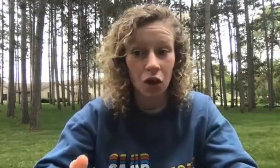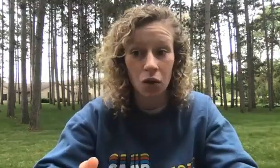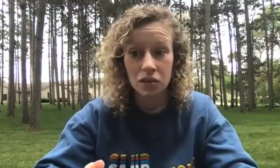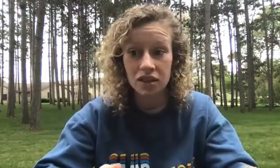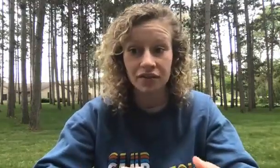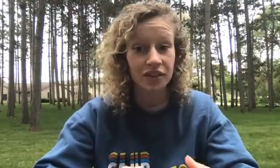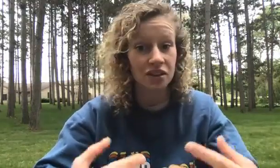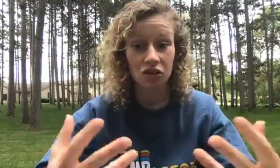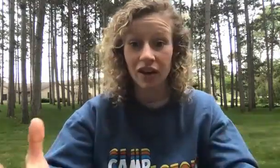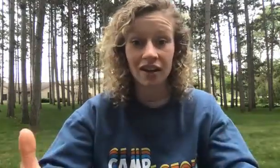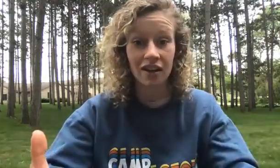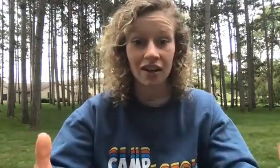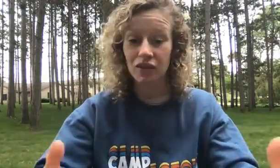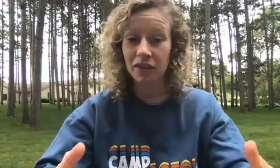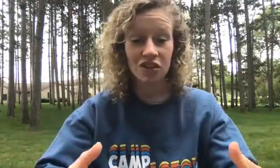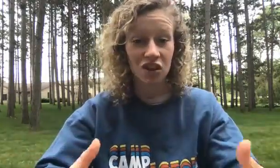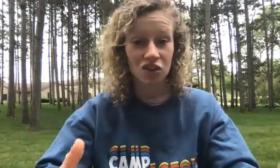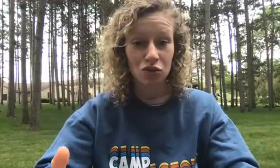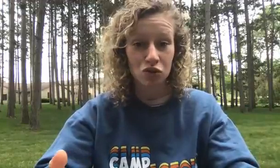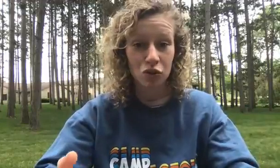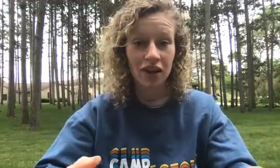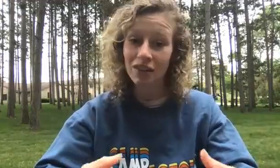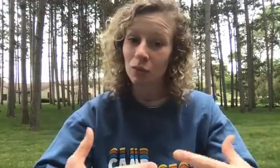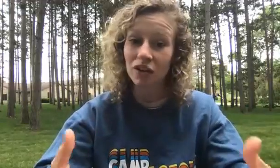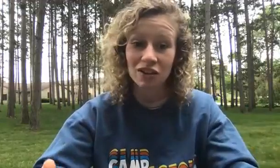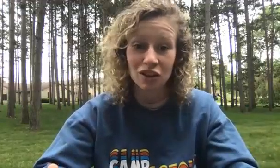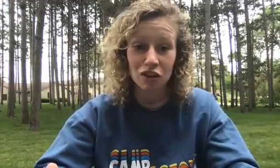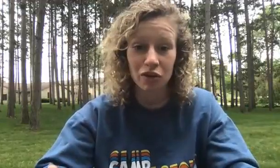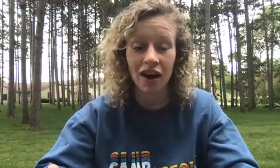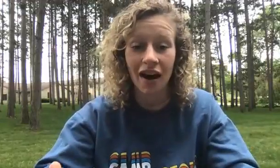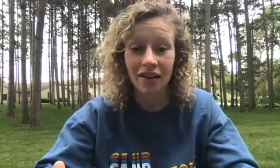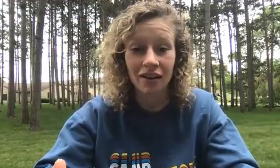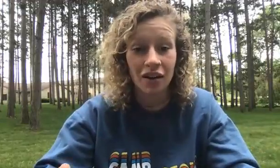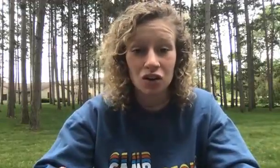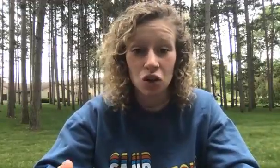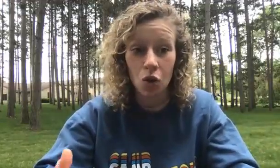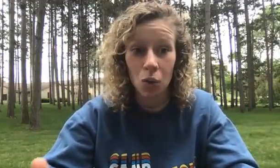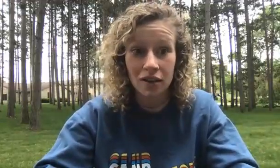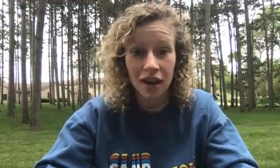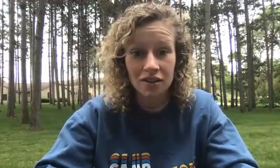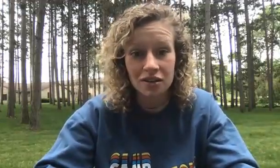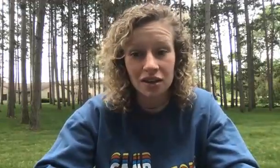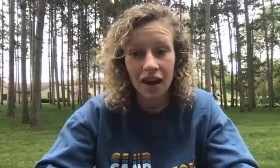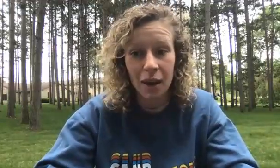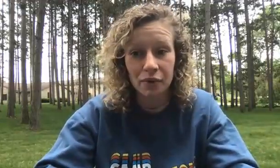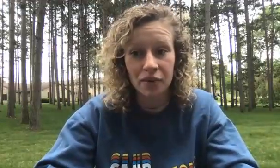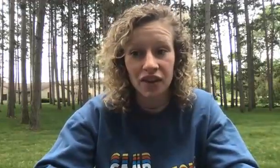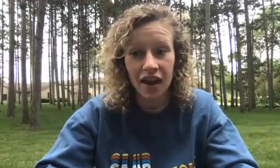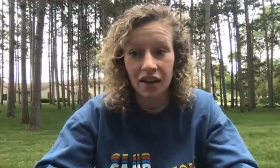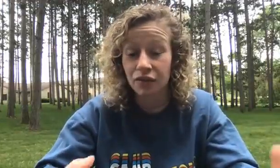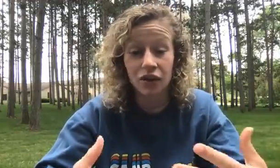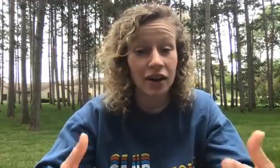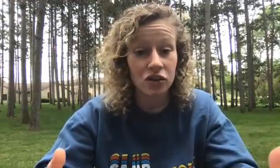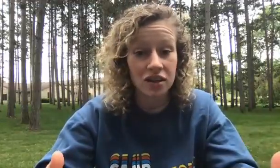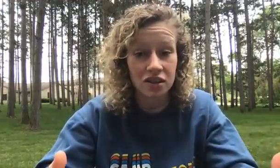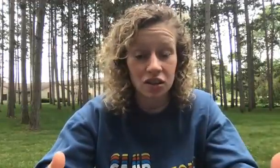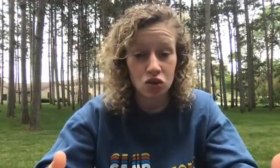goes. And if it's great and everybody starts to enjoy it, then we'll continue it on. So what is going to happen with that, if you're interested in